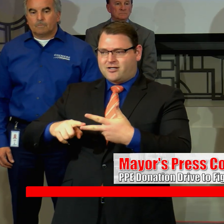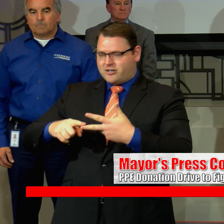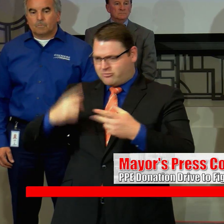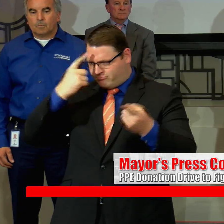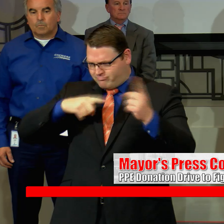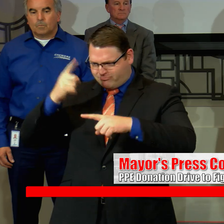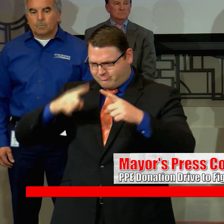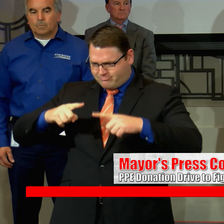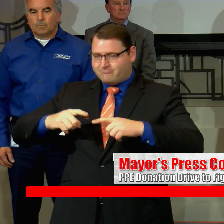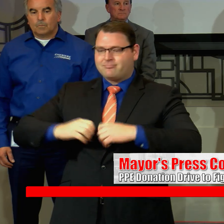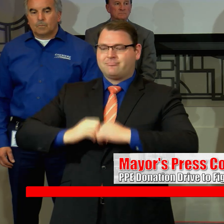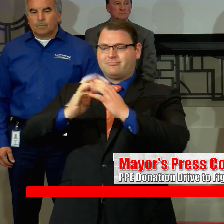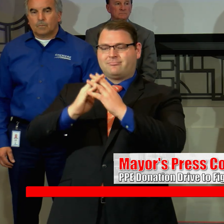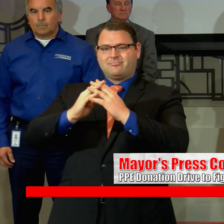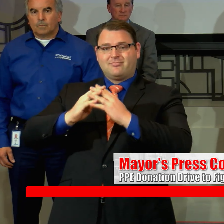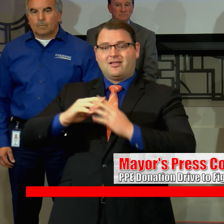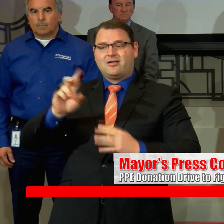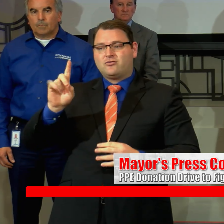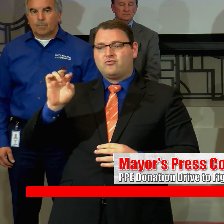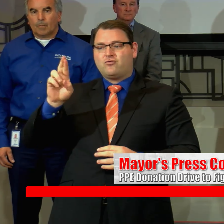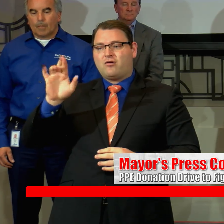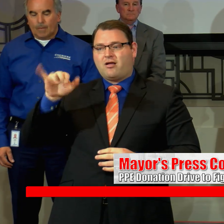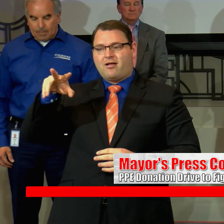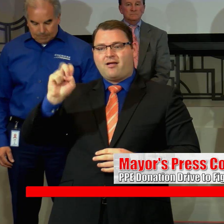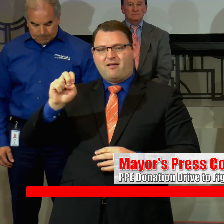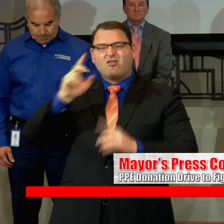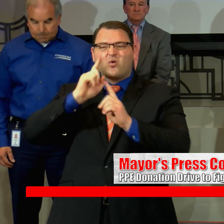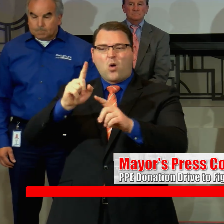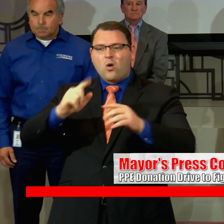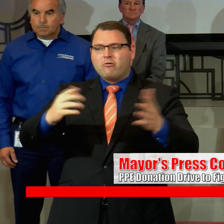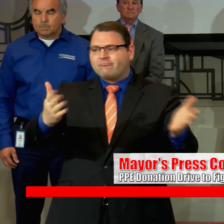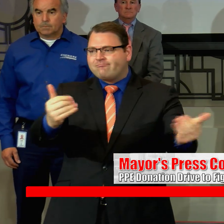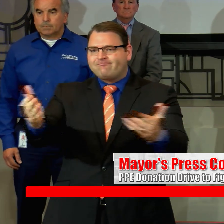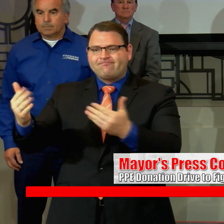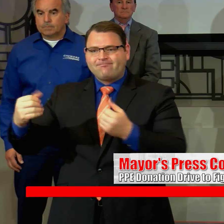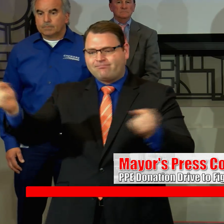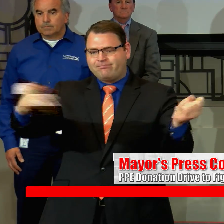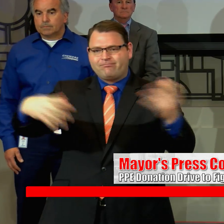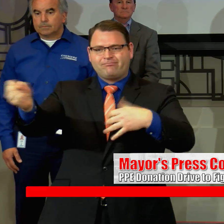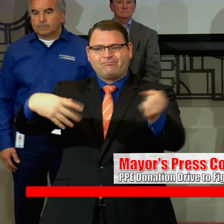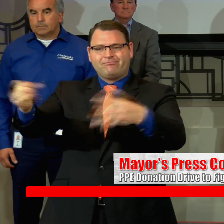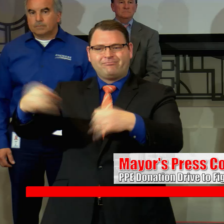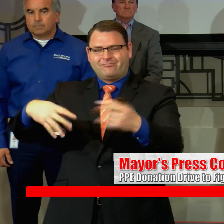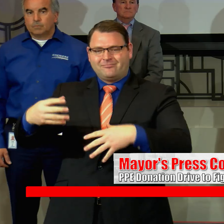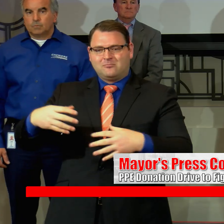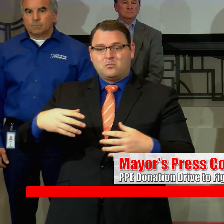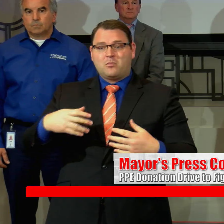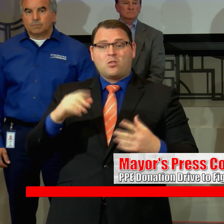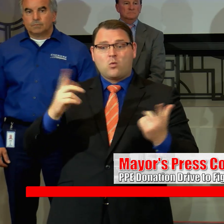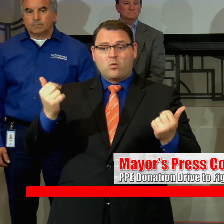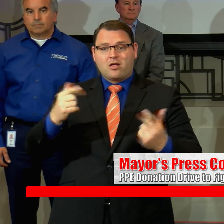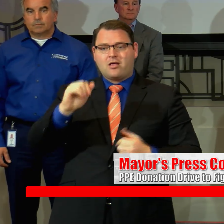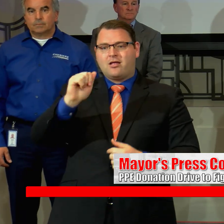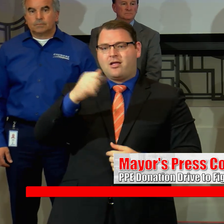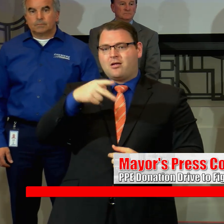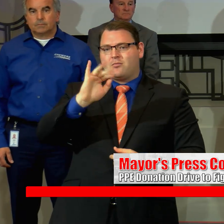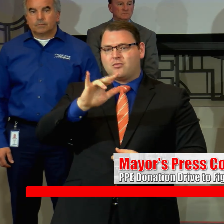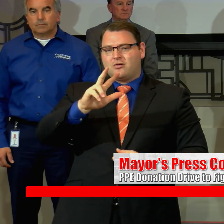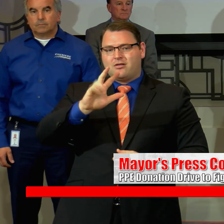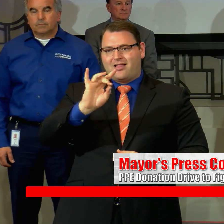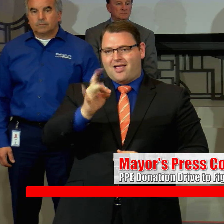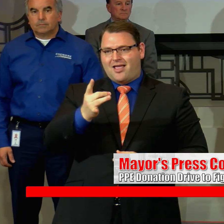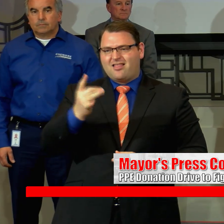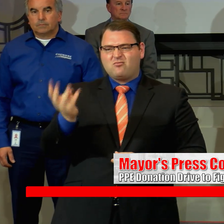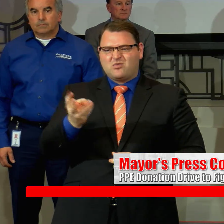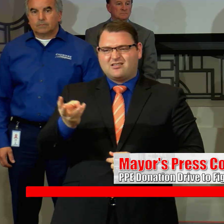it will be held on Wednesday, April the 8th, from 12 noon to 3 p.m. at Maid Park